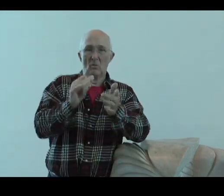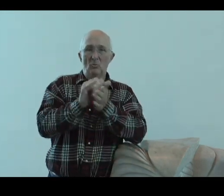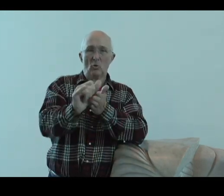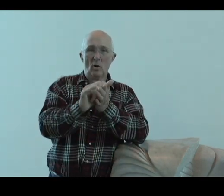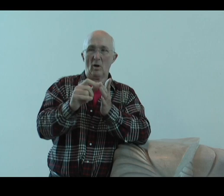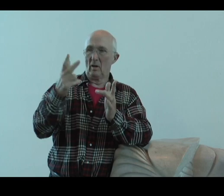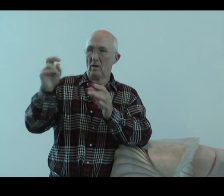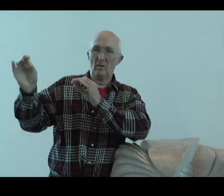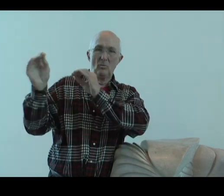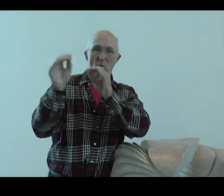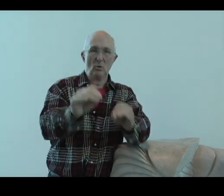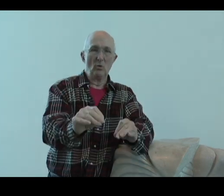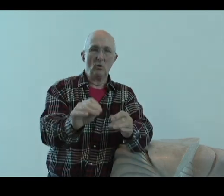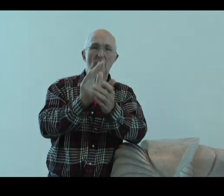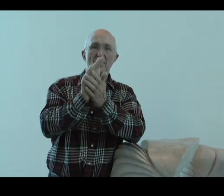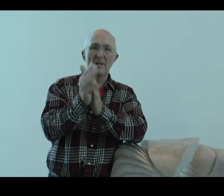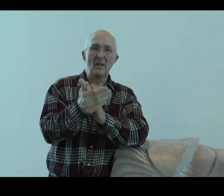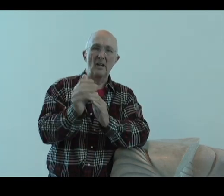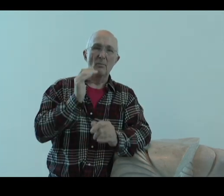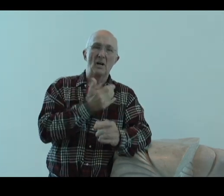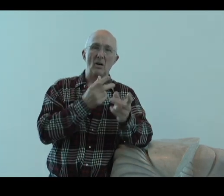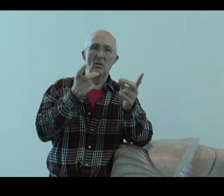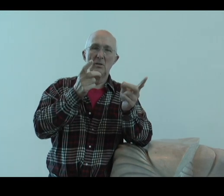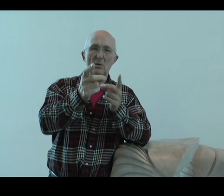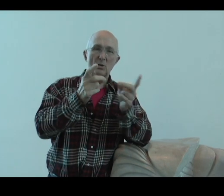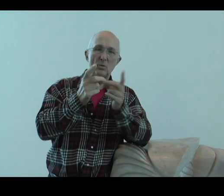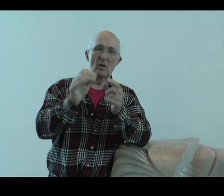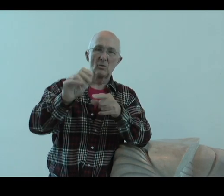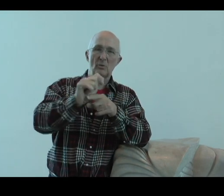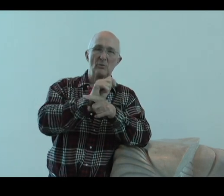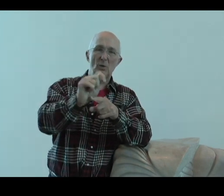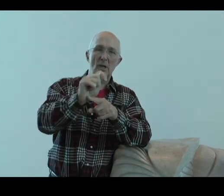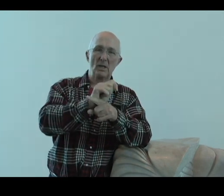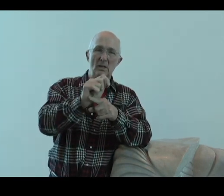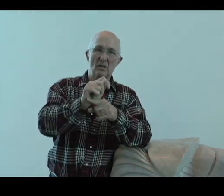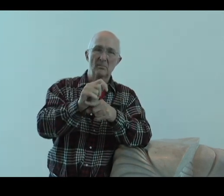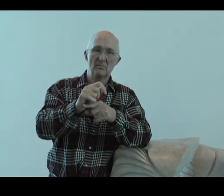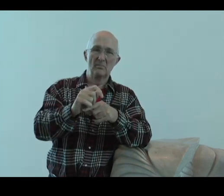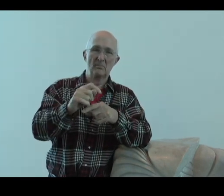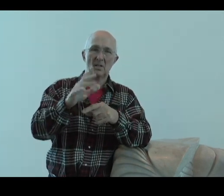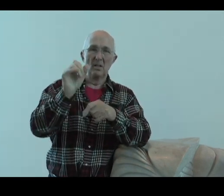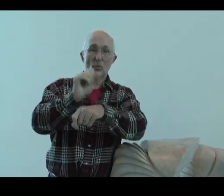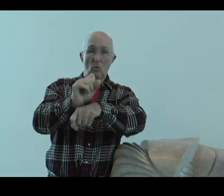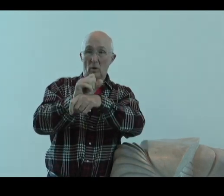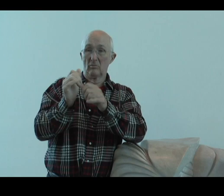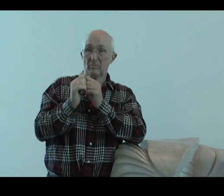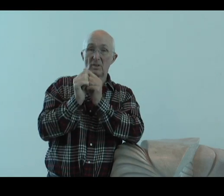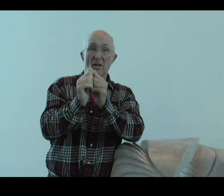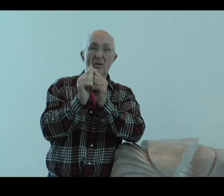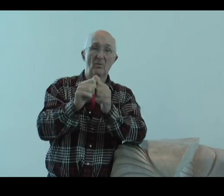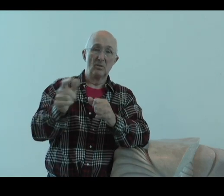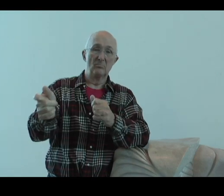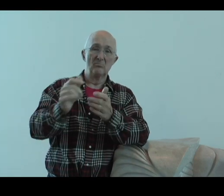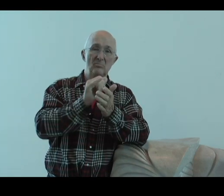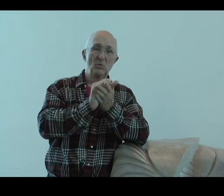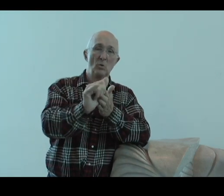hired from New York. He moved down and became our director of training. And we worked